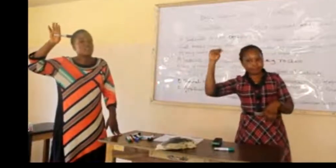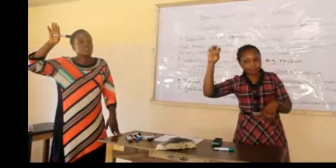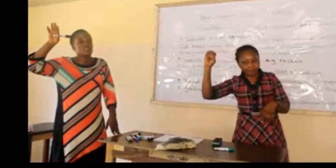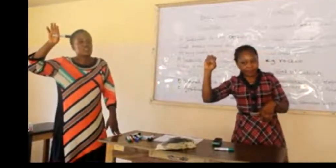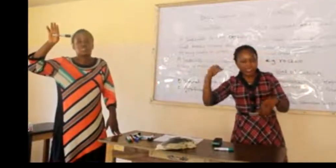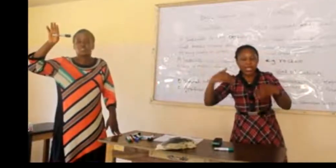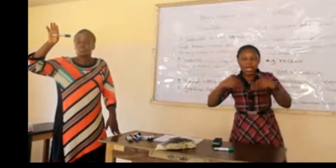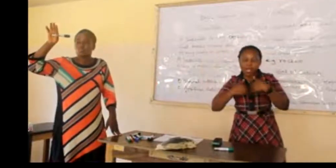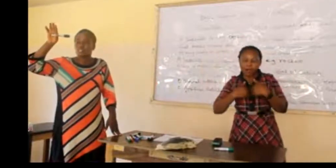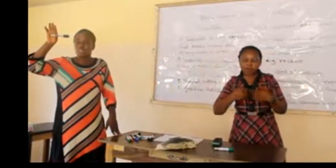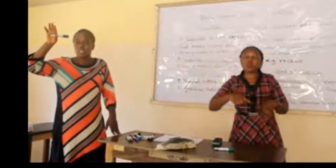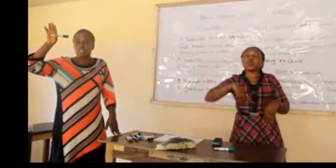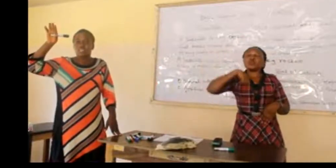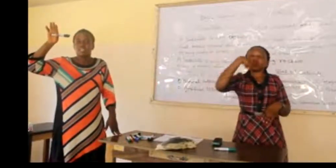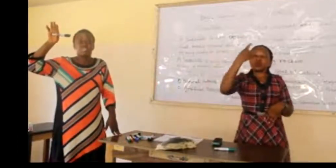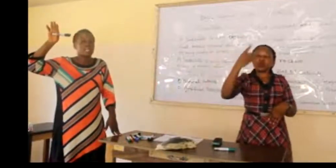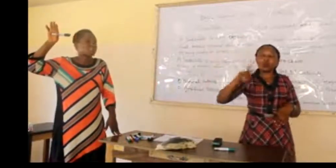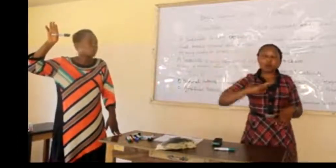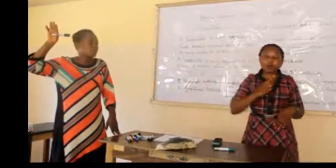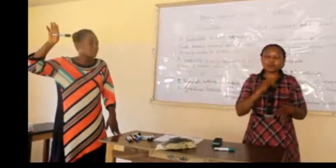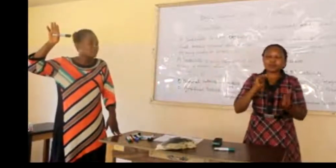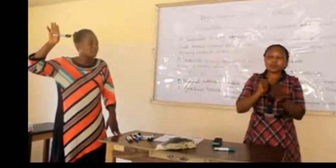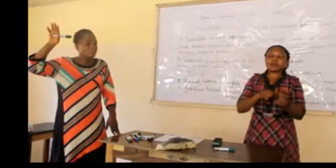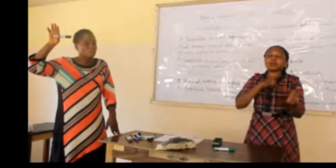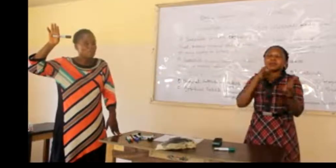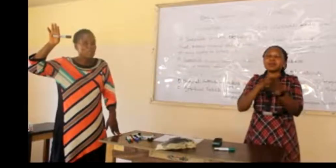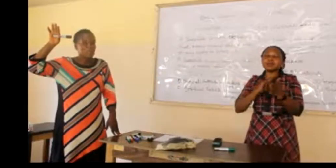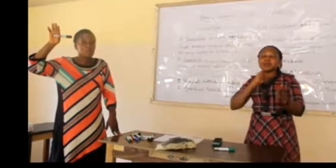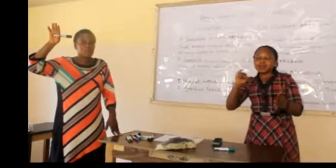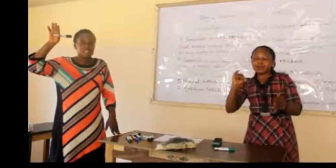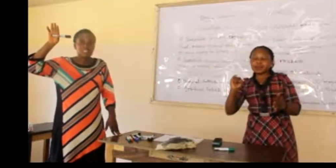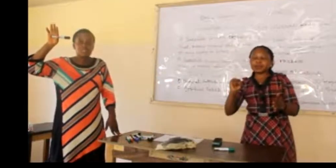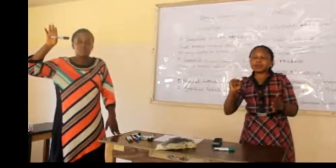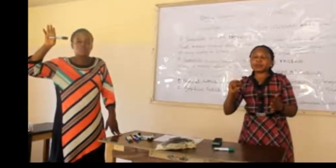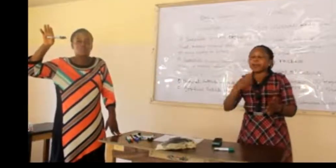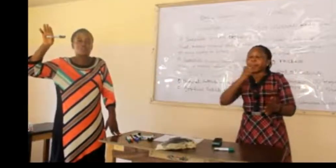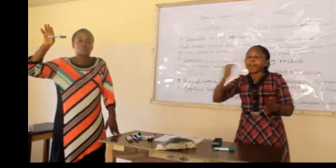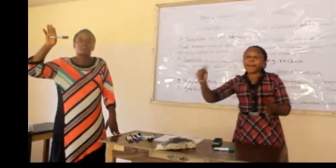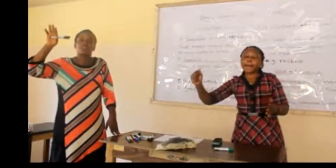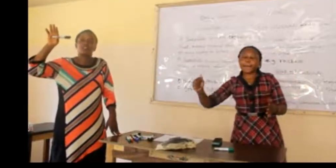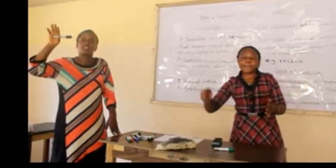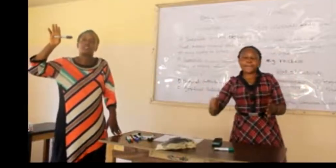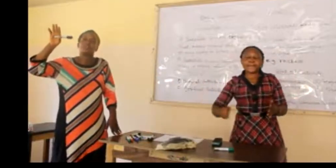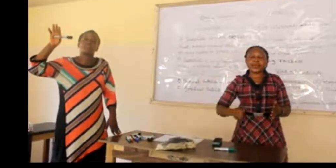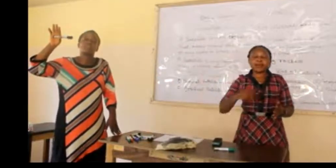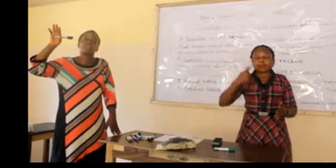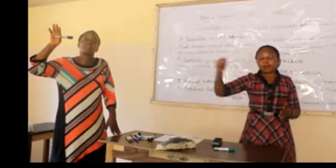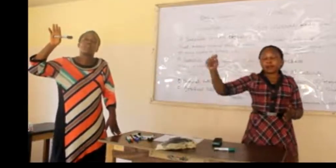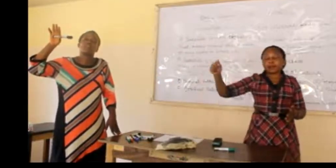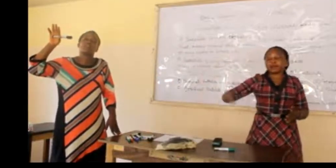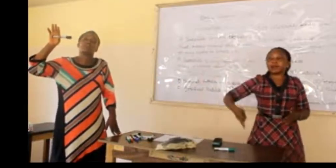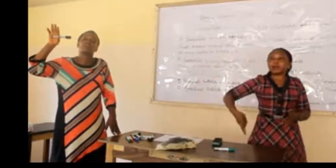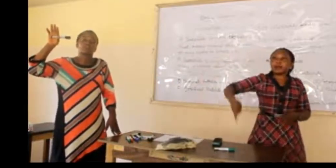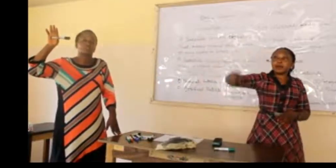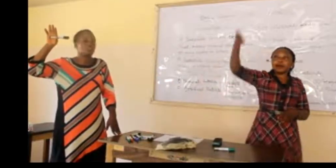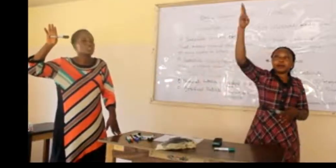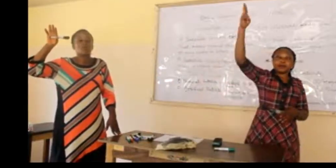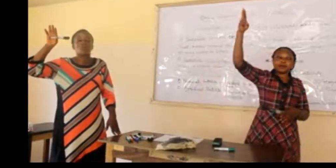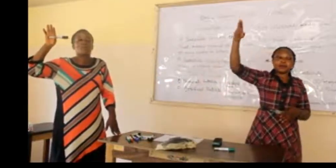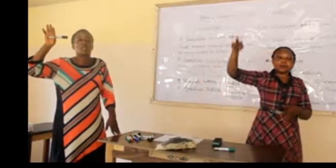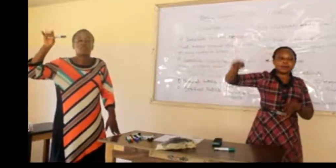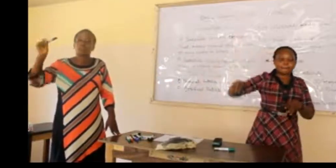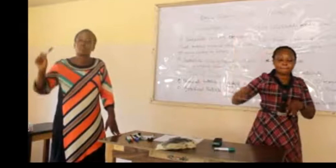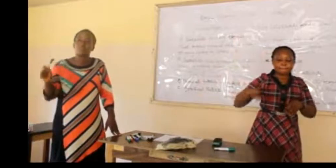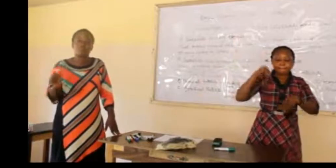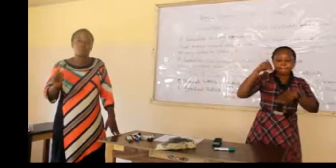Mount Everest, which is situated near Japan. That is the picture you see on the image you see on the moon, not